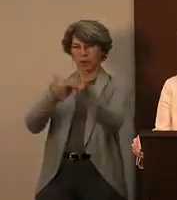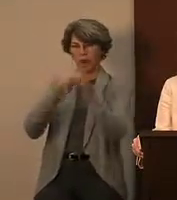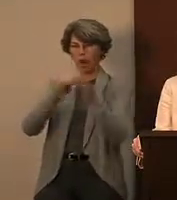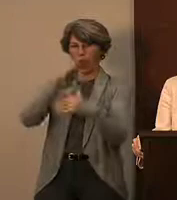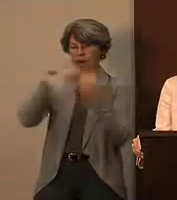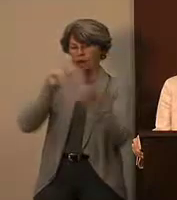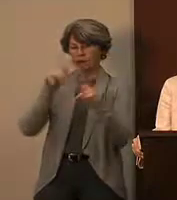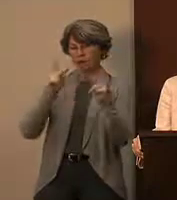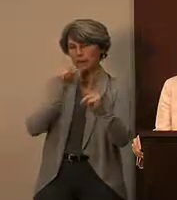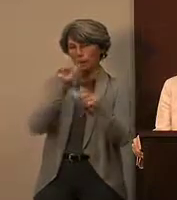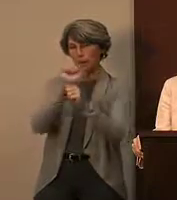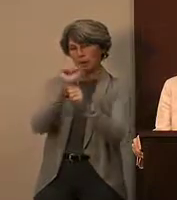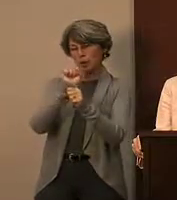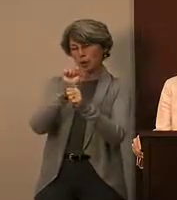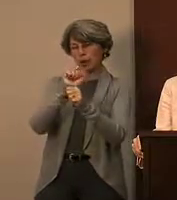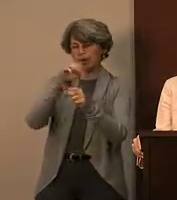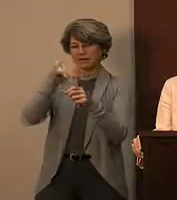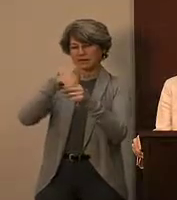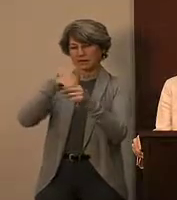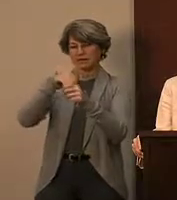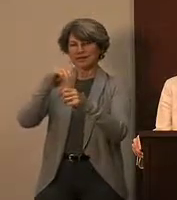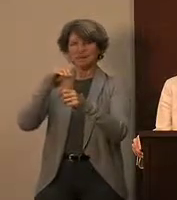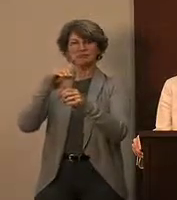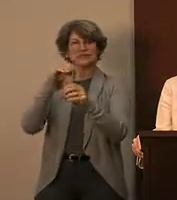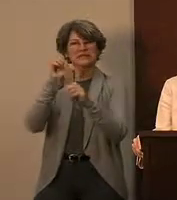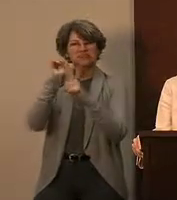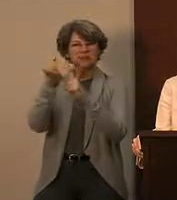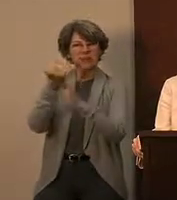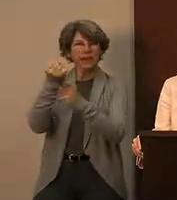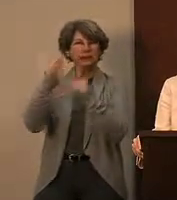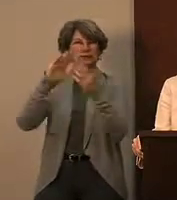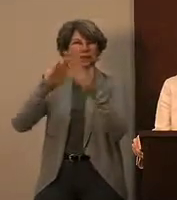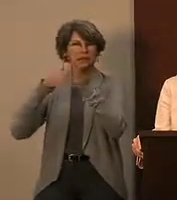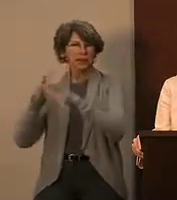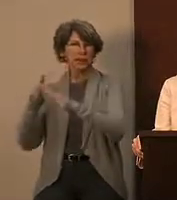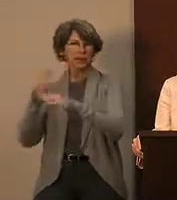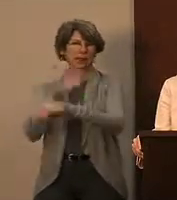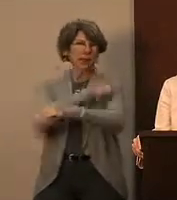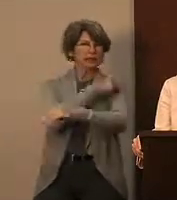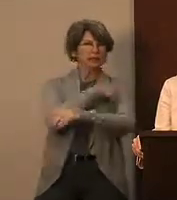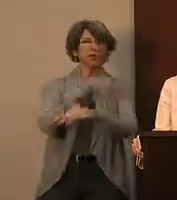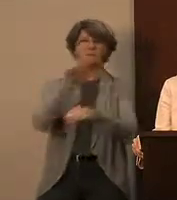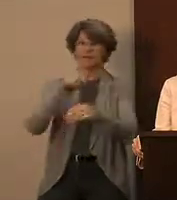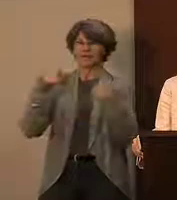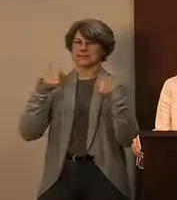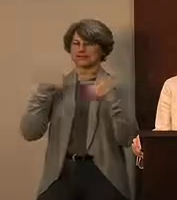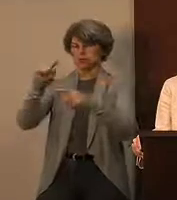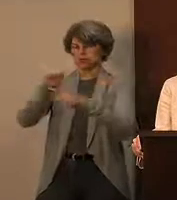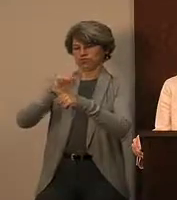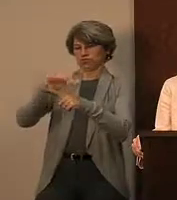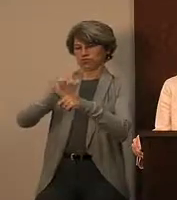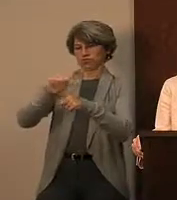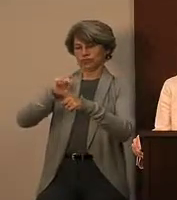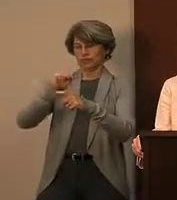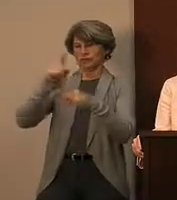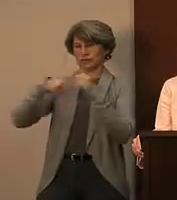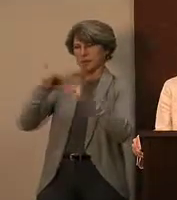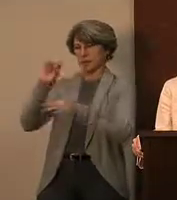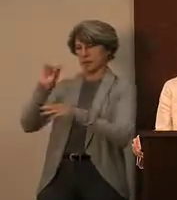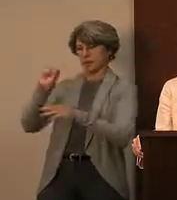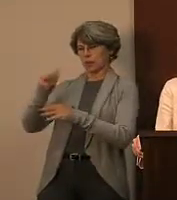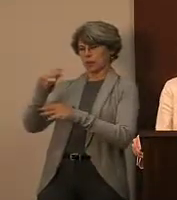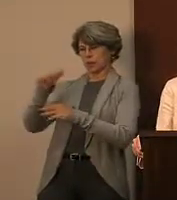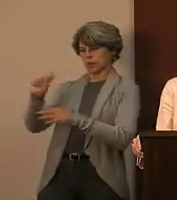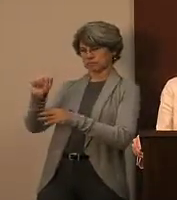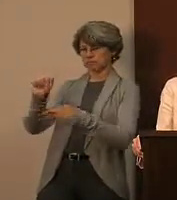healthcare workers in hospital settings and community settings to be trained in their guidelines. Another